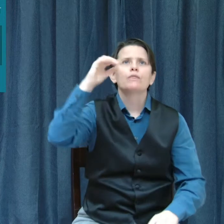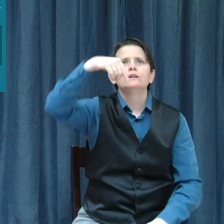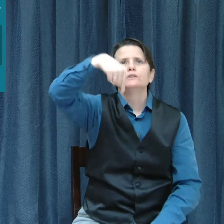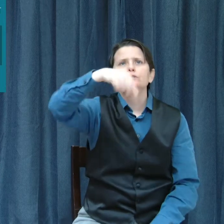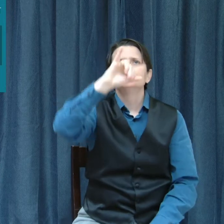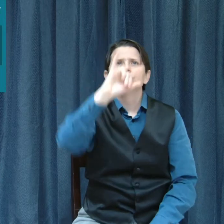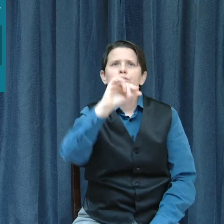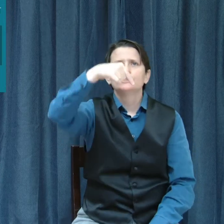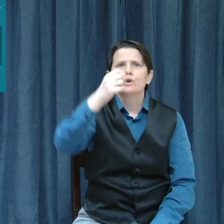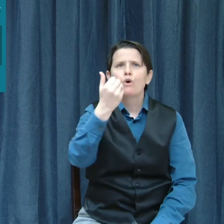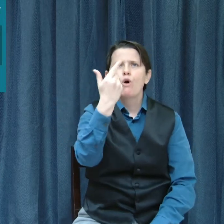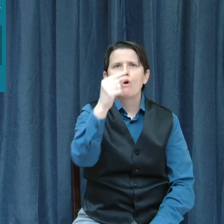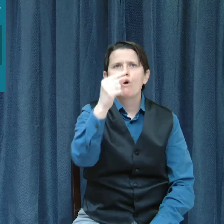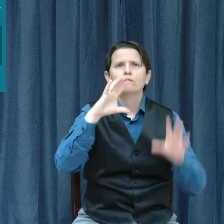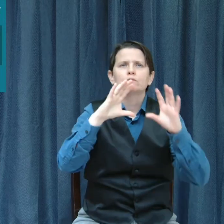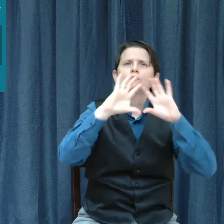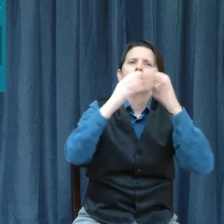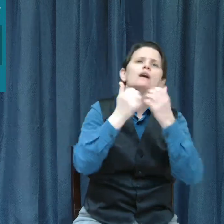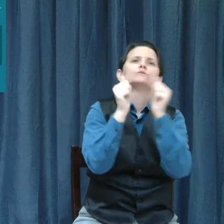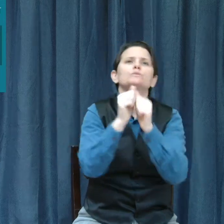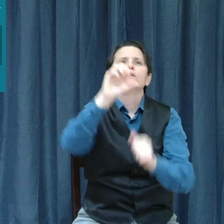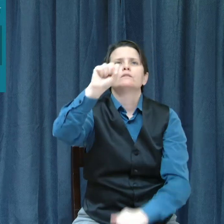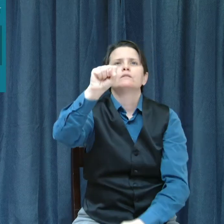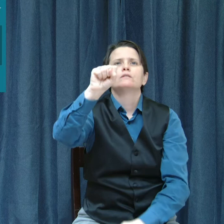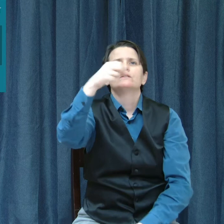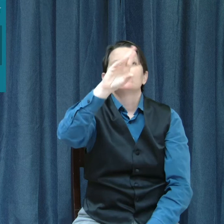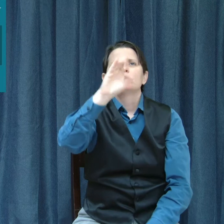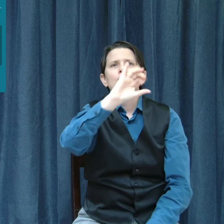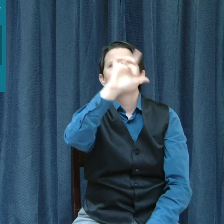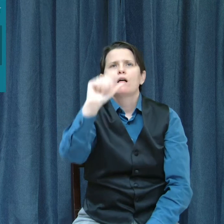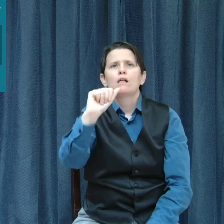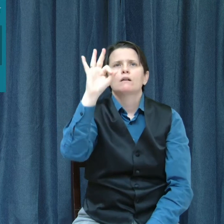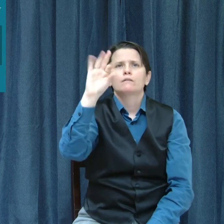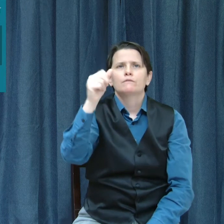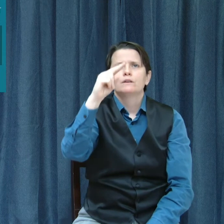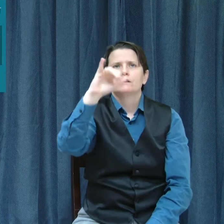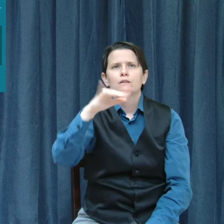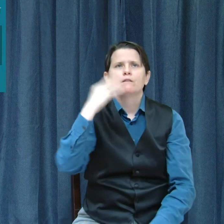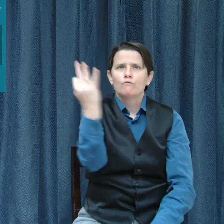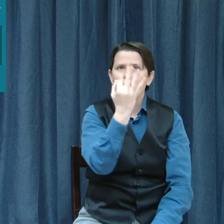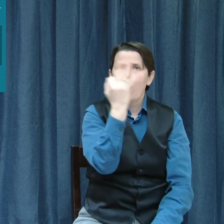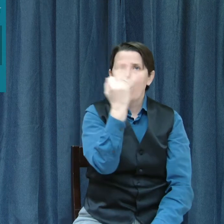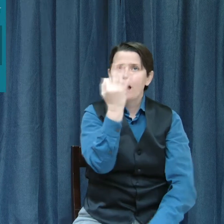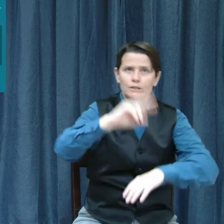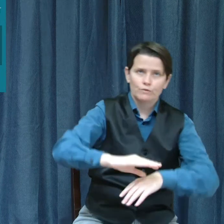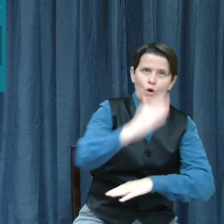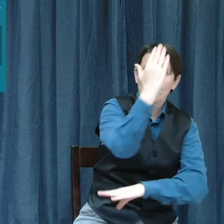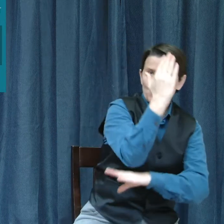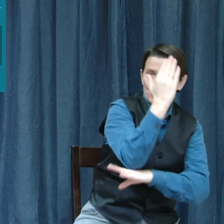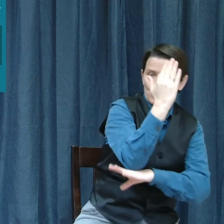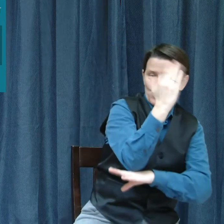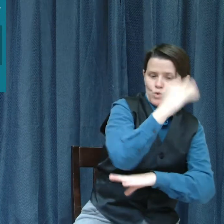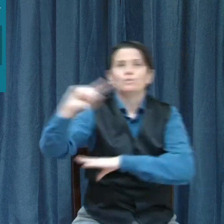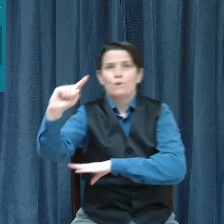February 12th through Friday, March 12th from noon to 1 p.m. on Zoom. The class is offered on a love offering basis